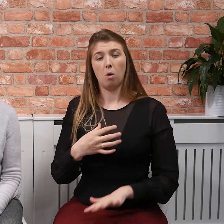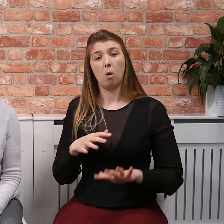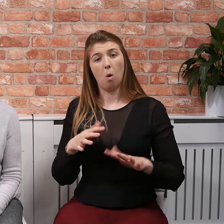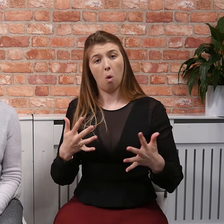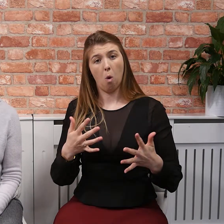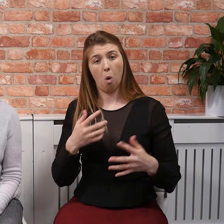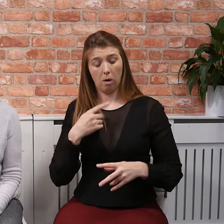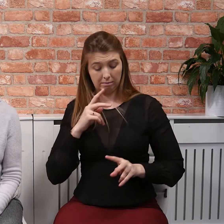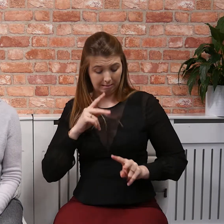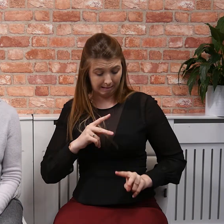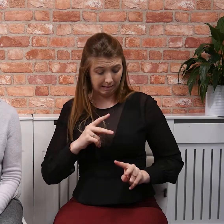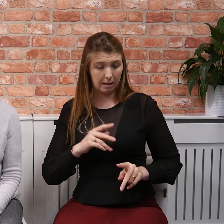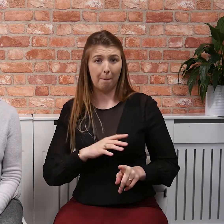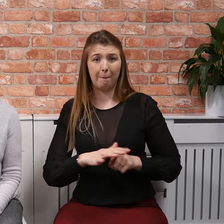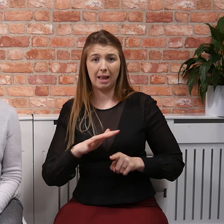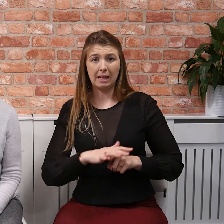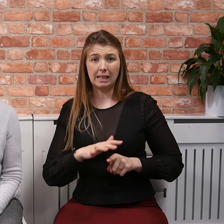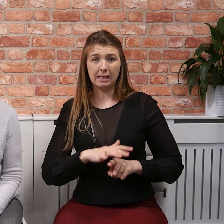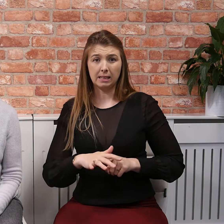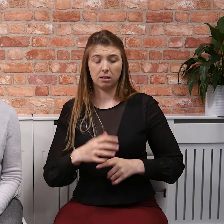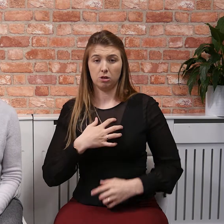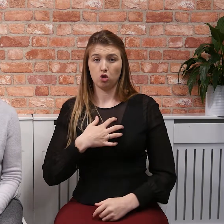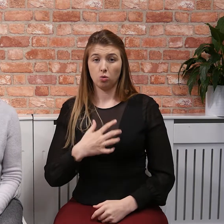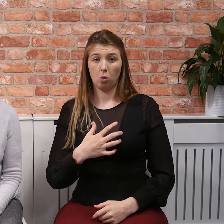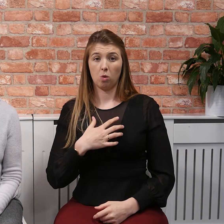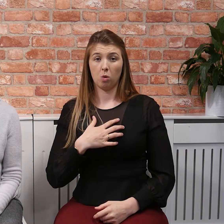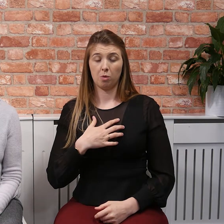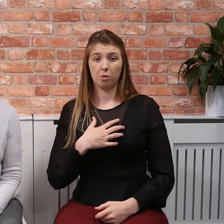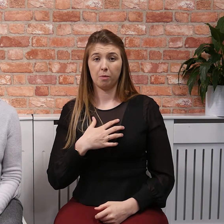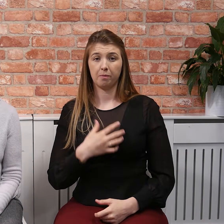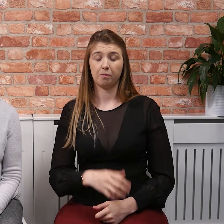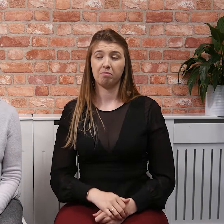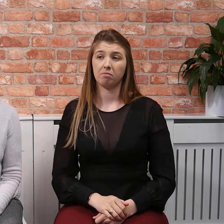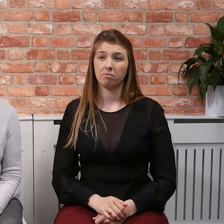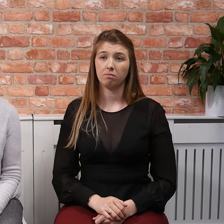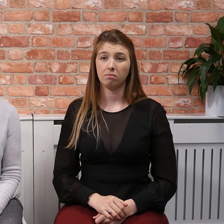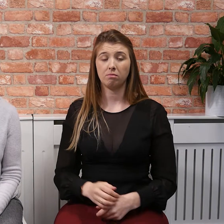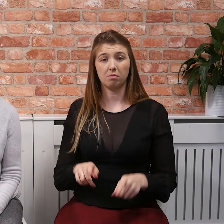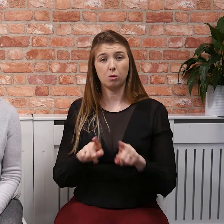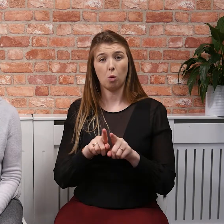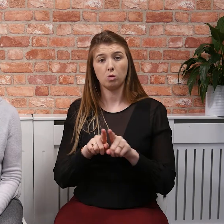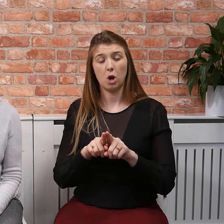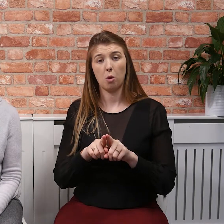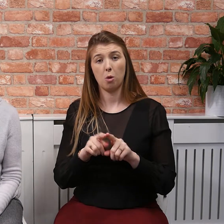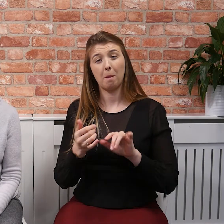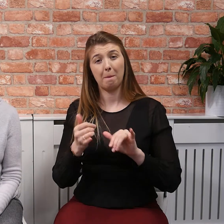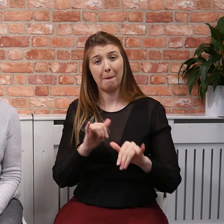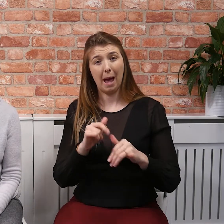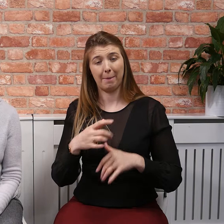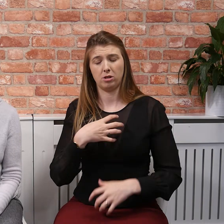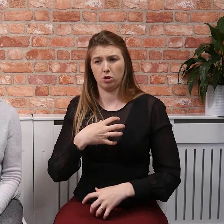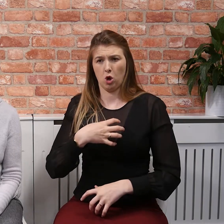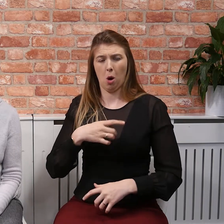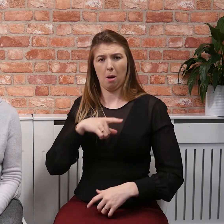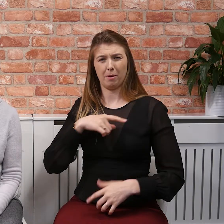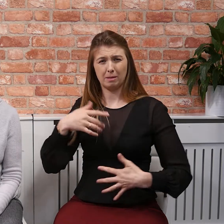see bleeding. And they might also be shocked at the amount of pain and bleeding